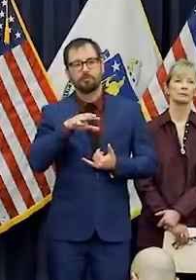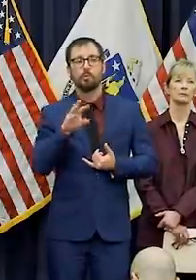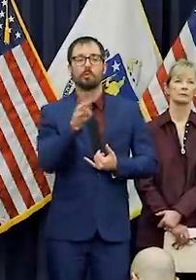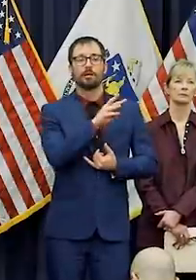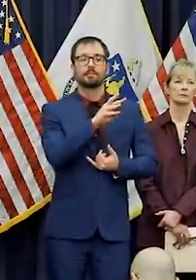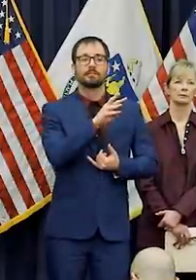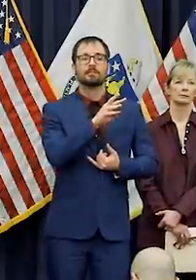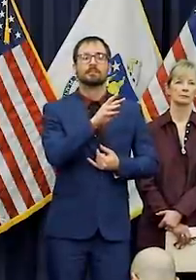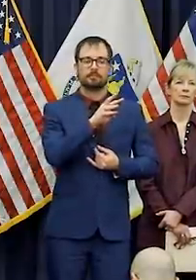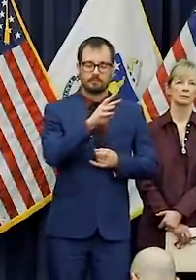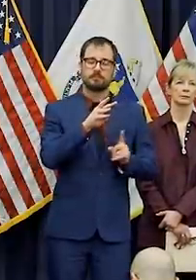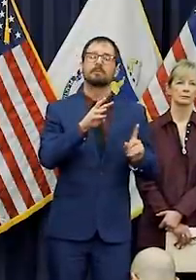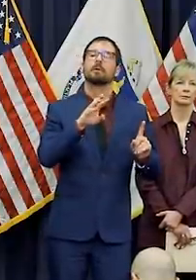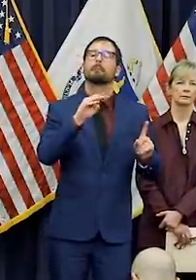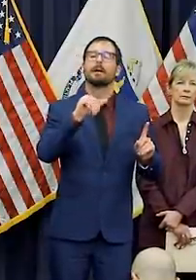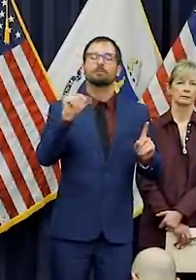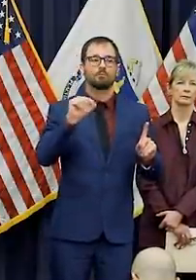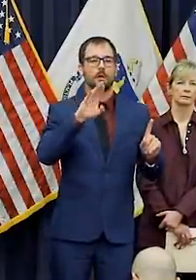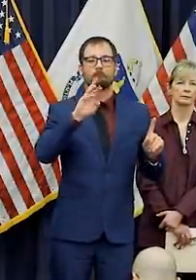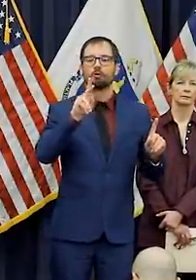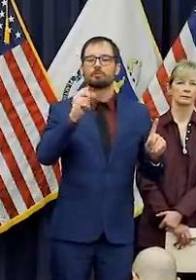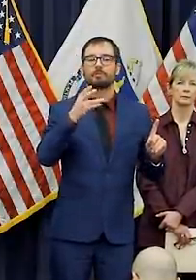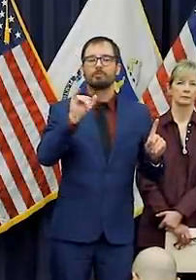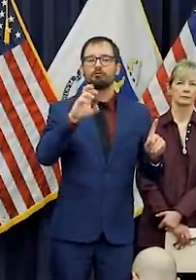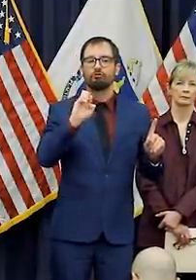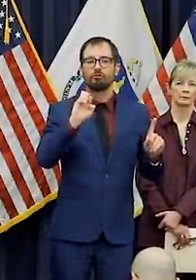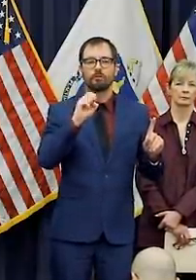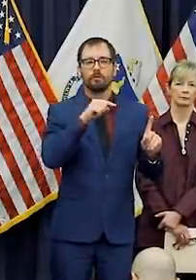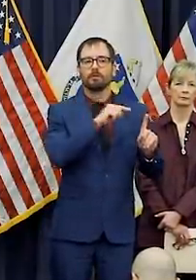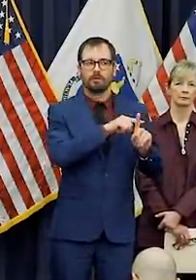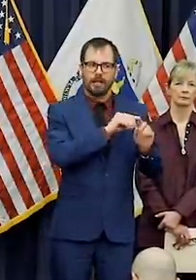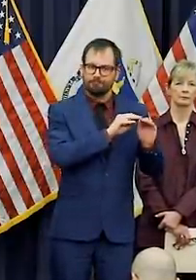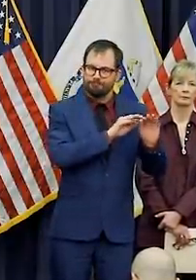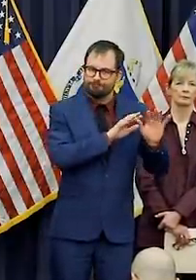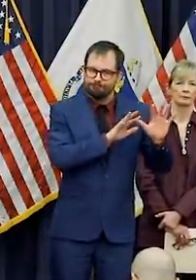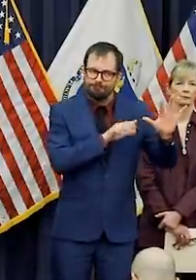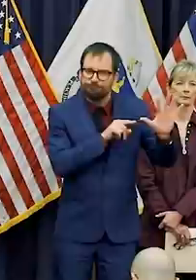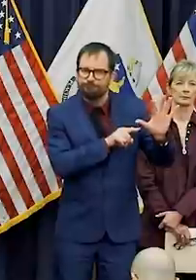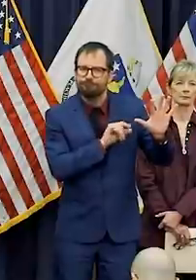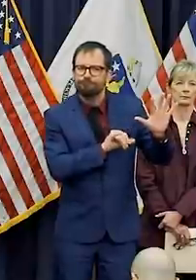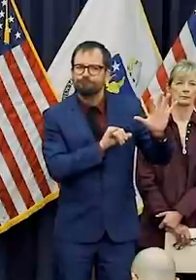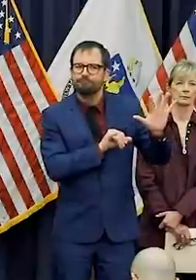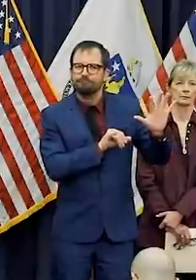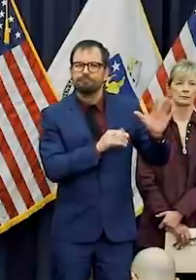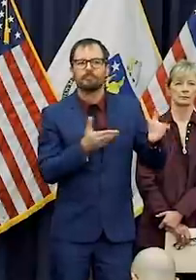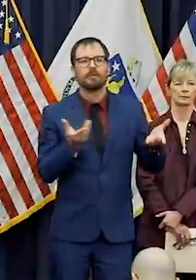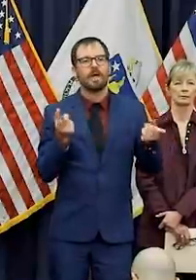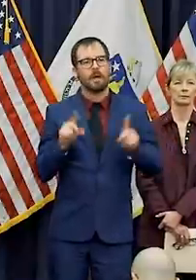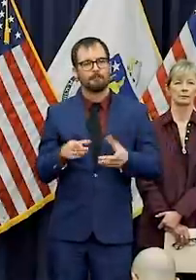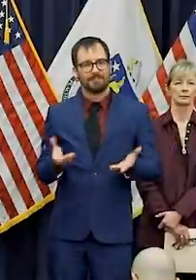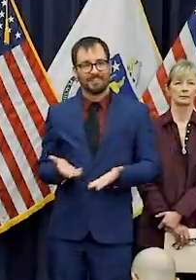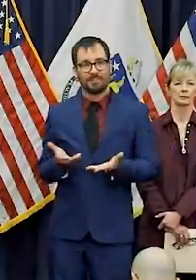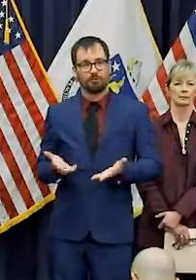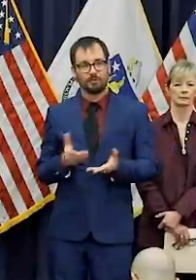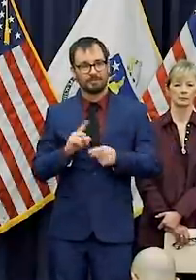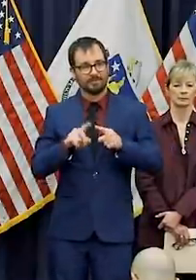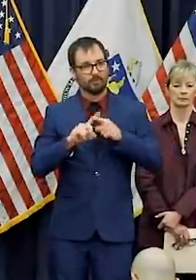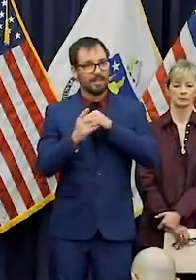suggests community-level transmission of unknown origin in 7 counties in Massachusetts. These